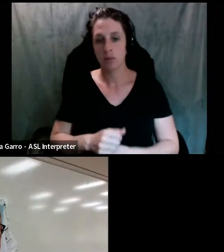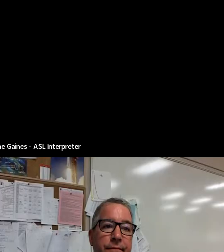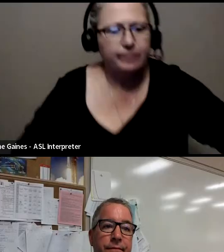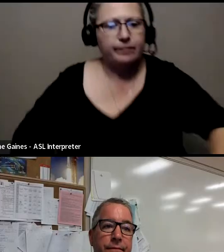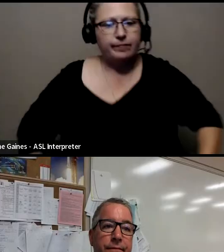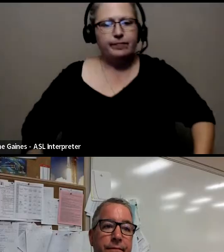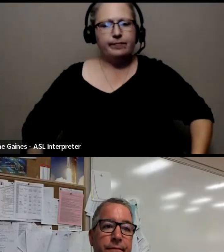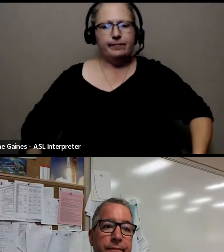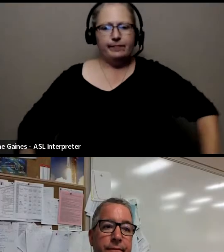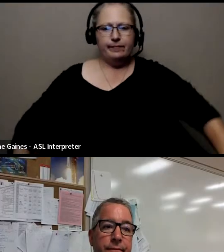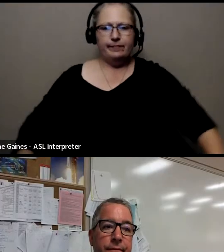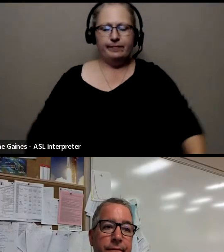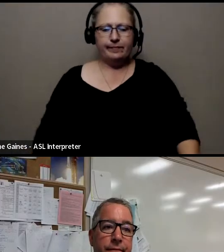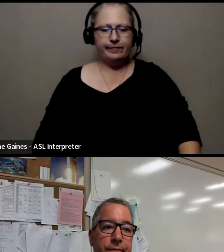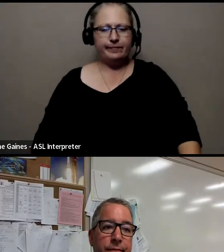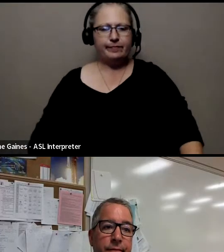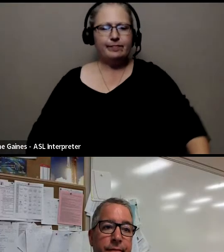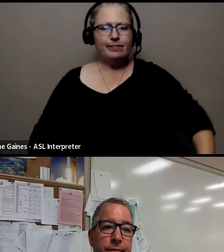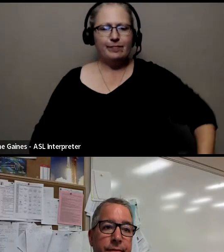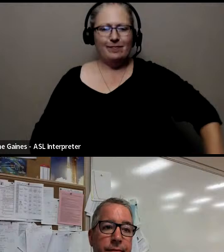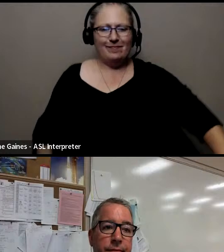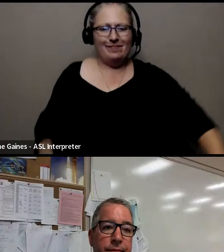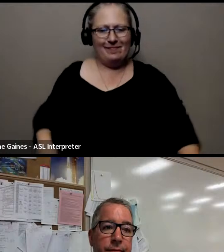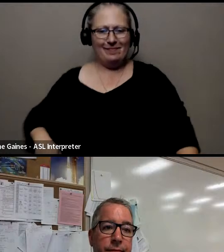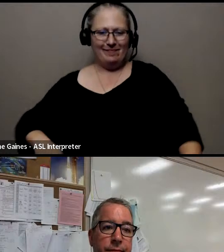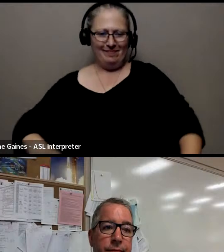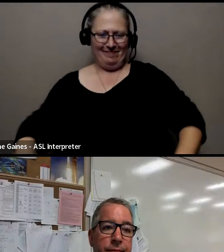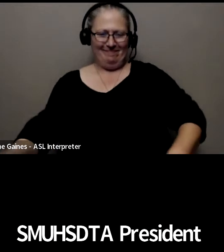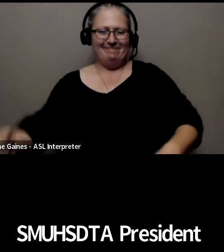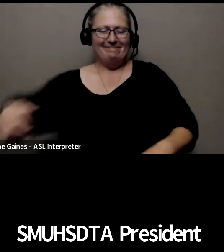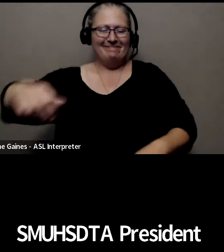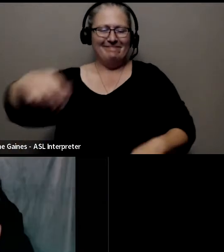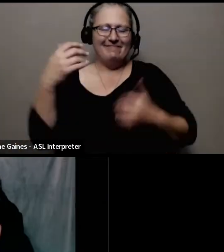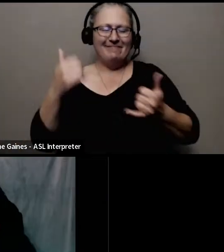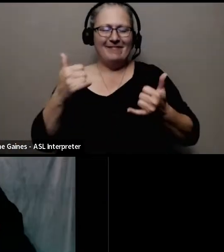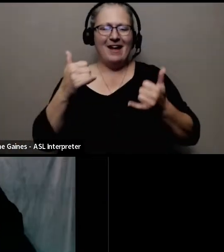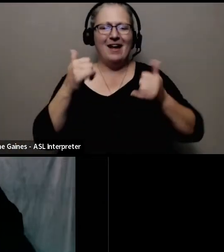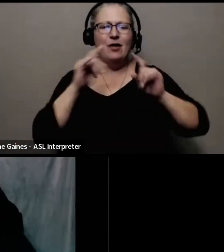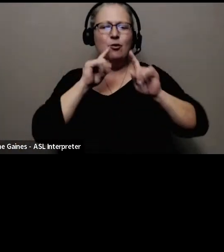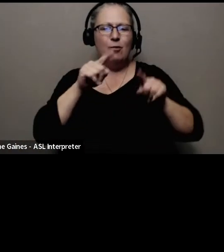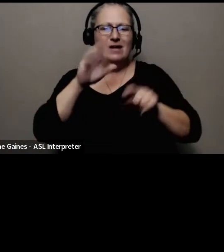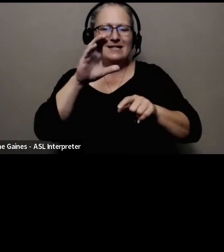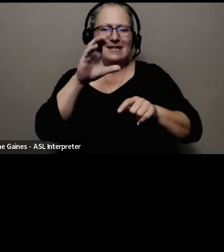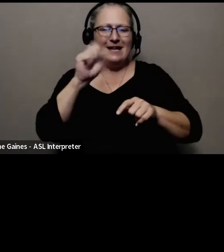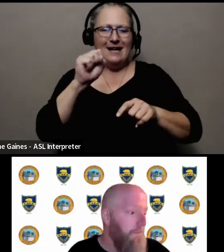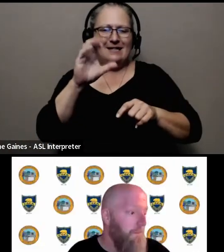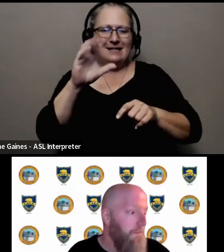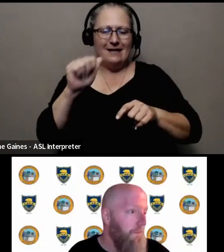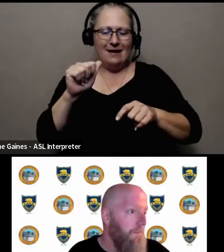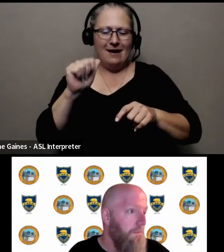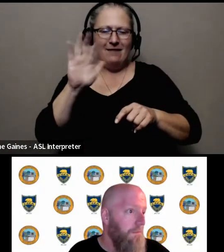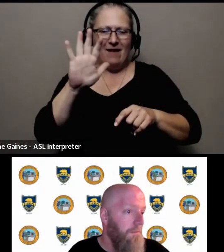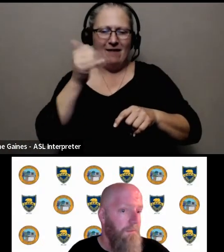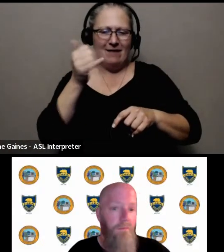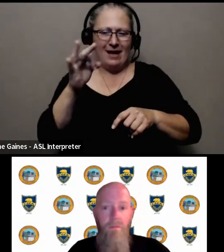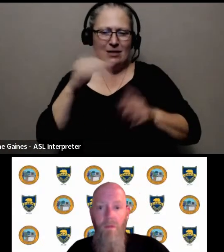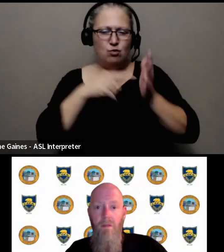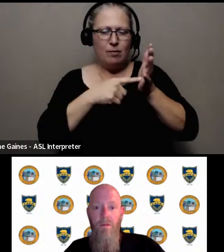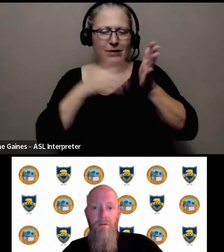Thank you. Now we'll go on to a report of the CSEA 519 representative.